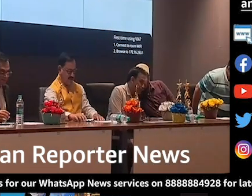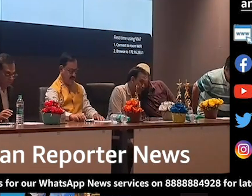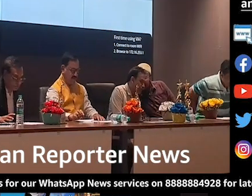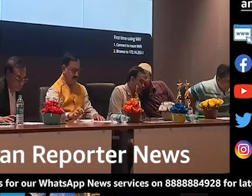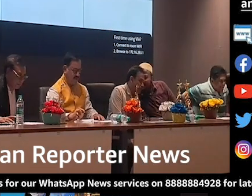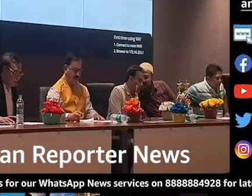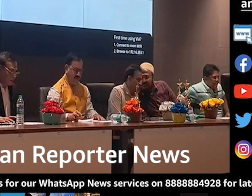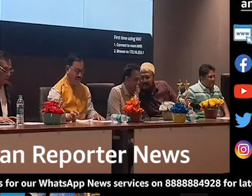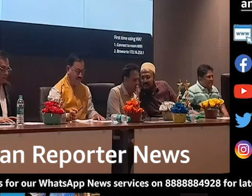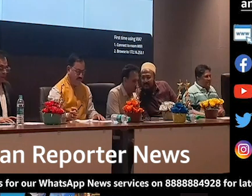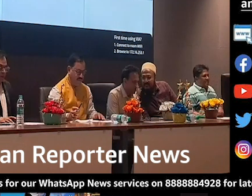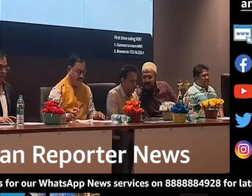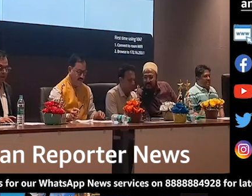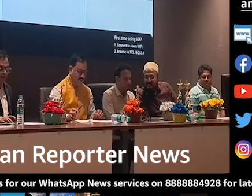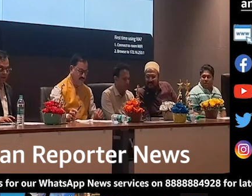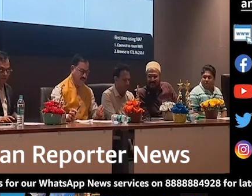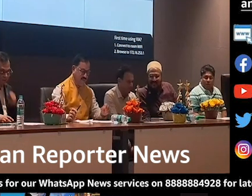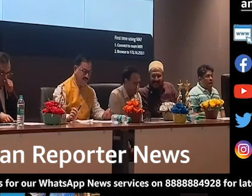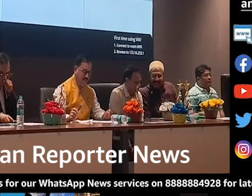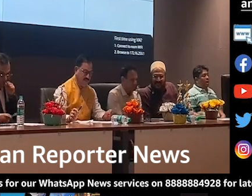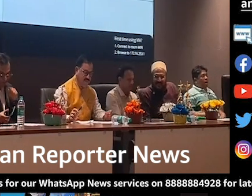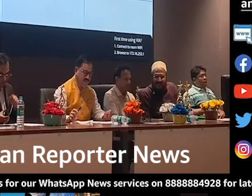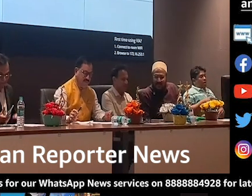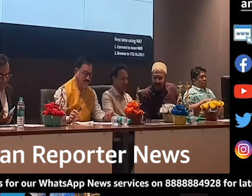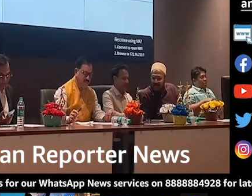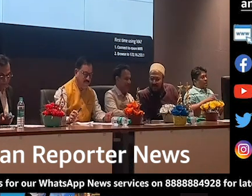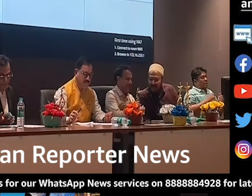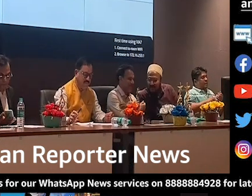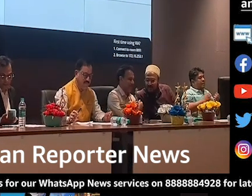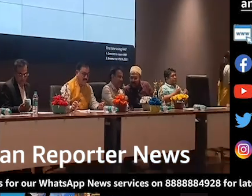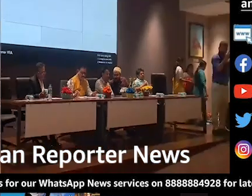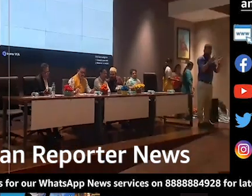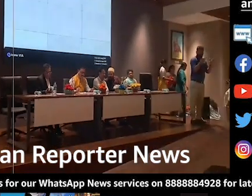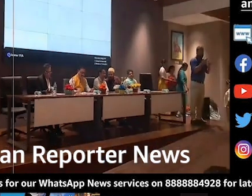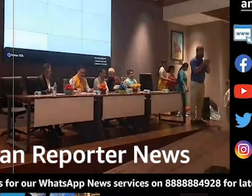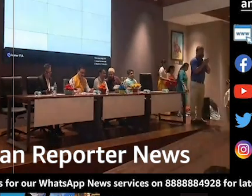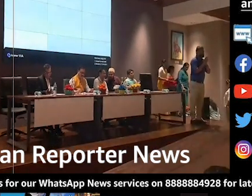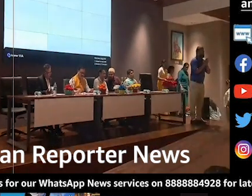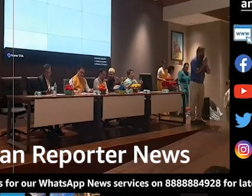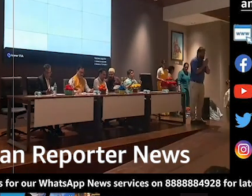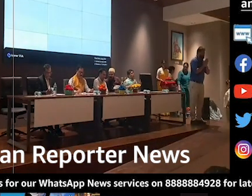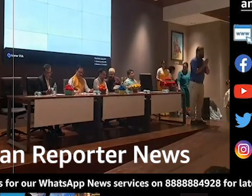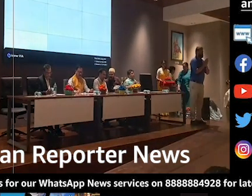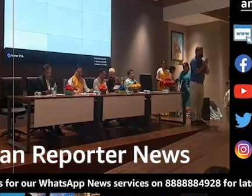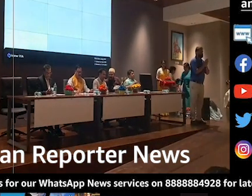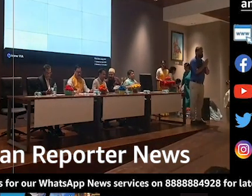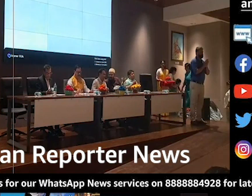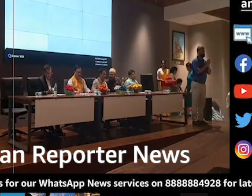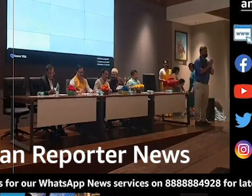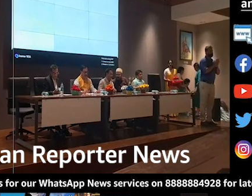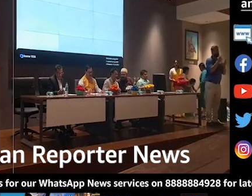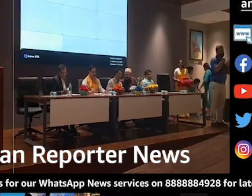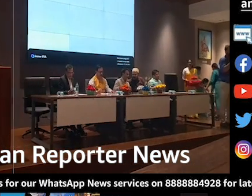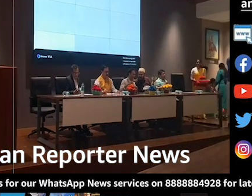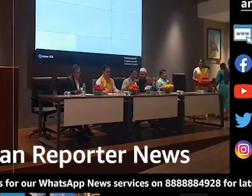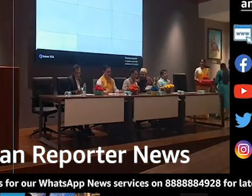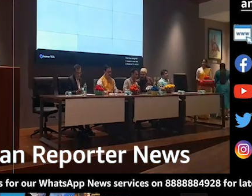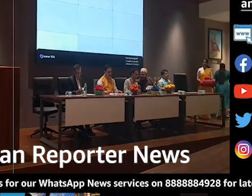Okay. Now before we go to the keynote address, I would like to request the Honorable Chief